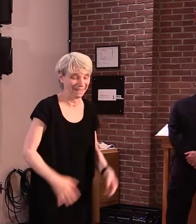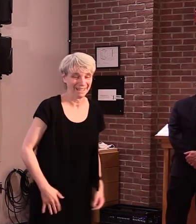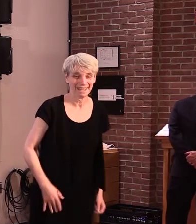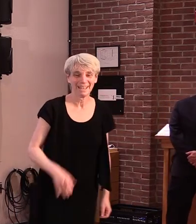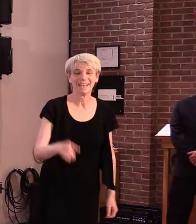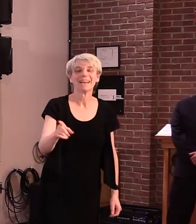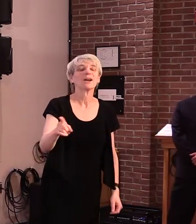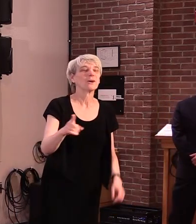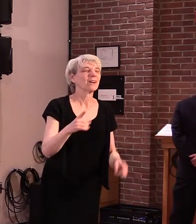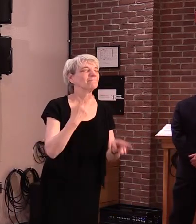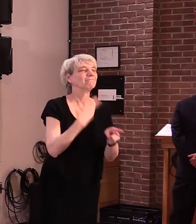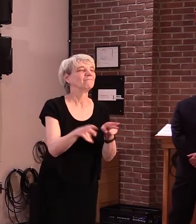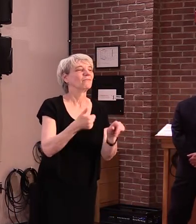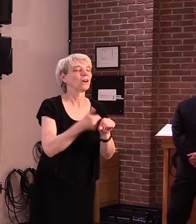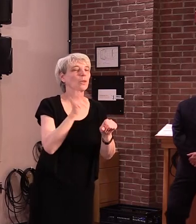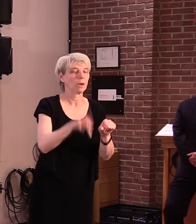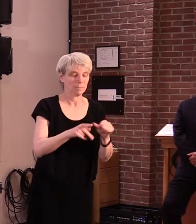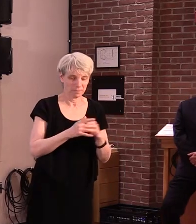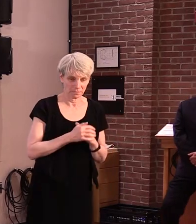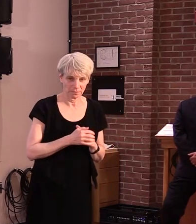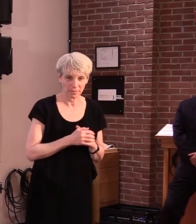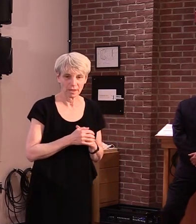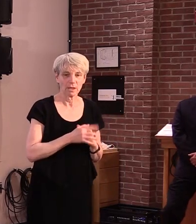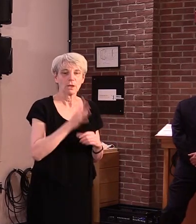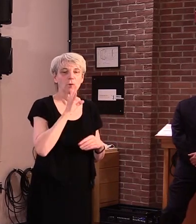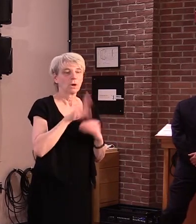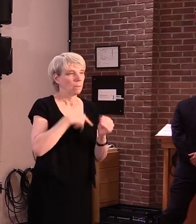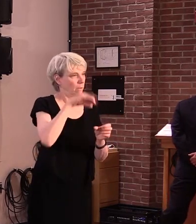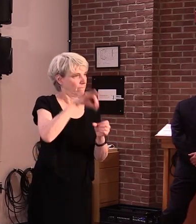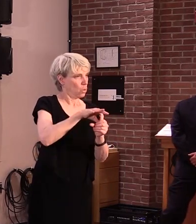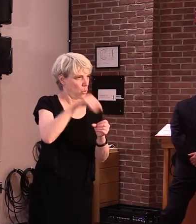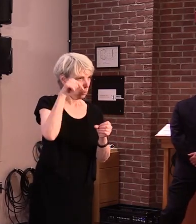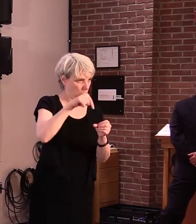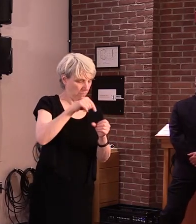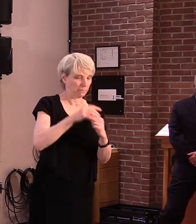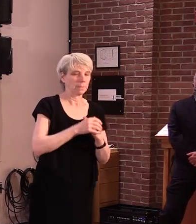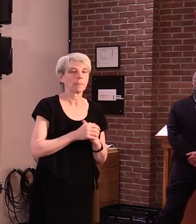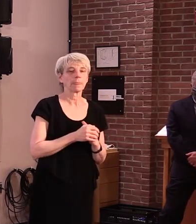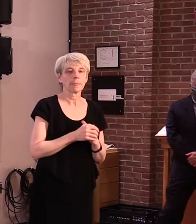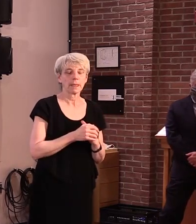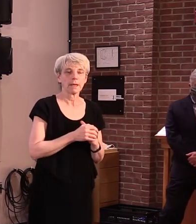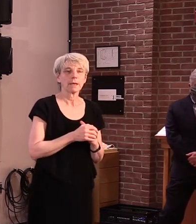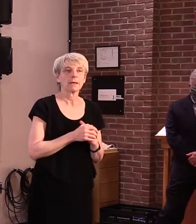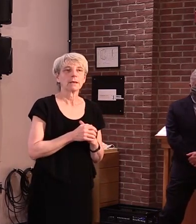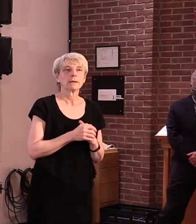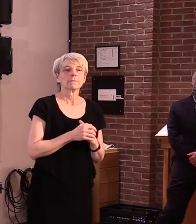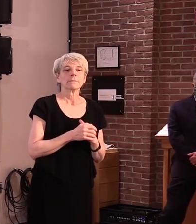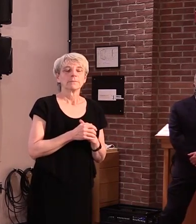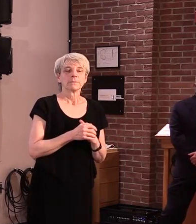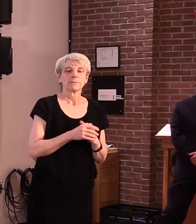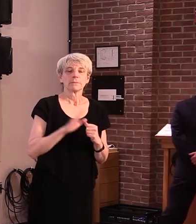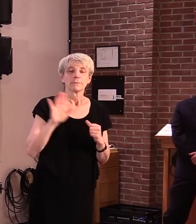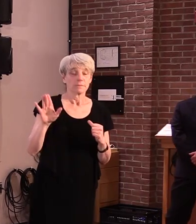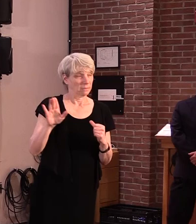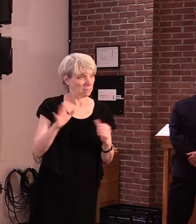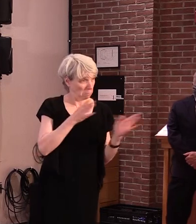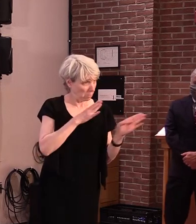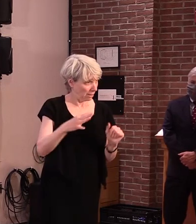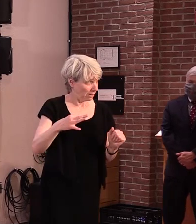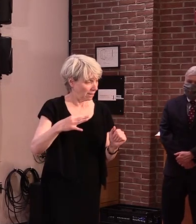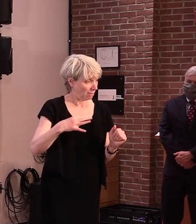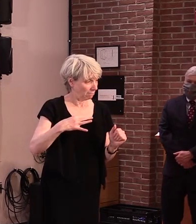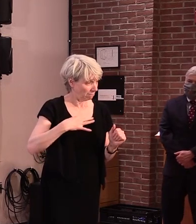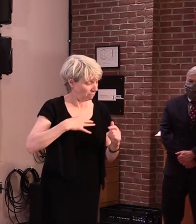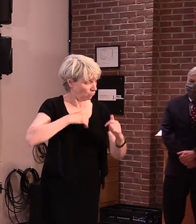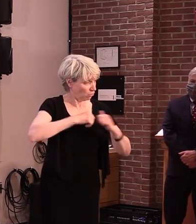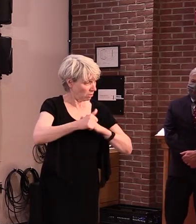And just a quick follow-up, as we're talking about ballots, is there any indication at this point whether your name will be on those